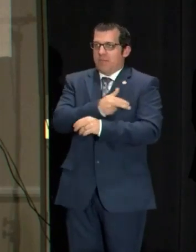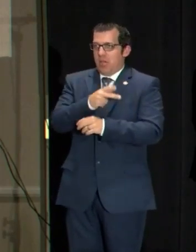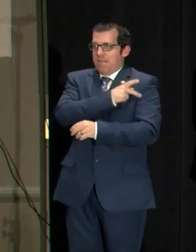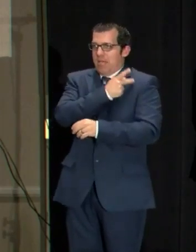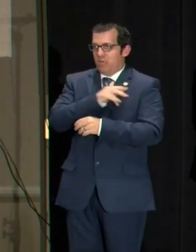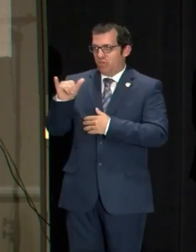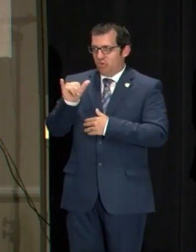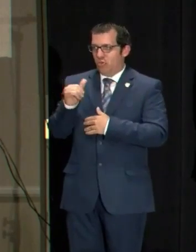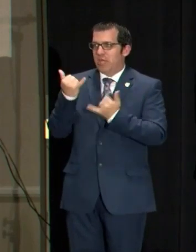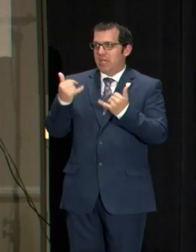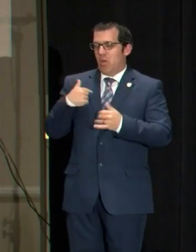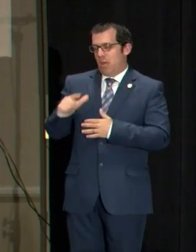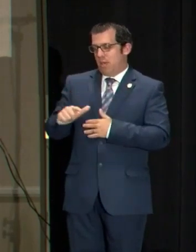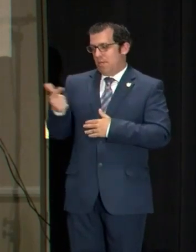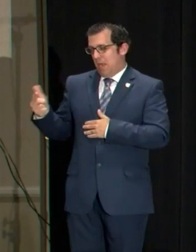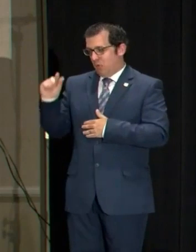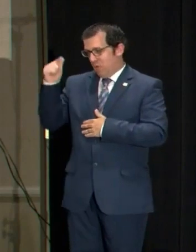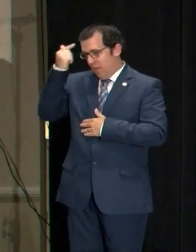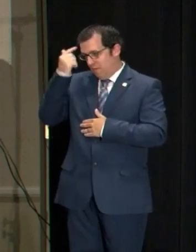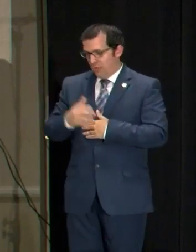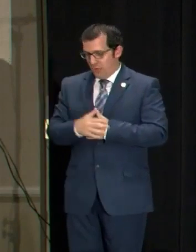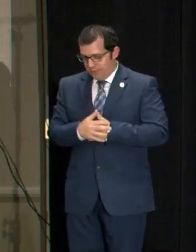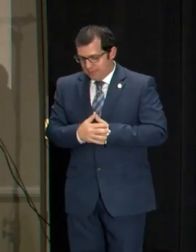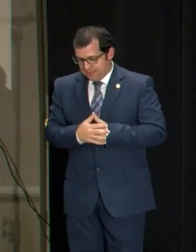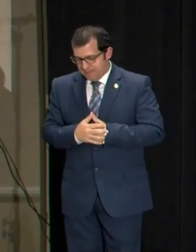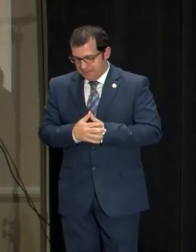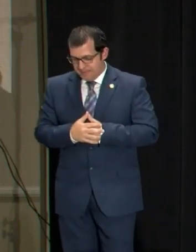well. With that, I'll turn it back over to the governor.